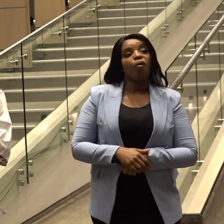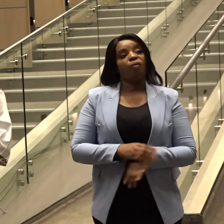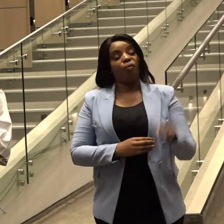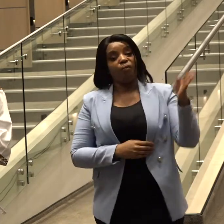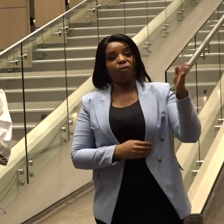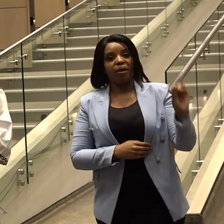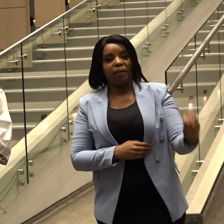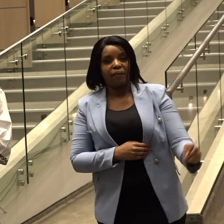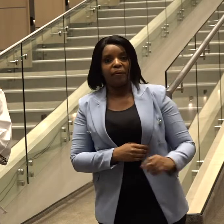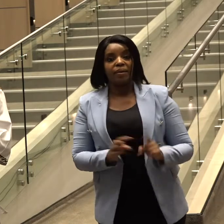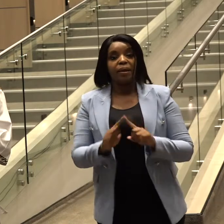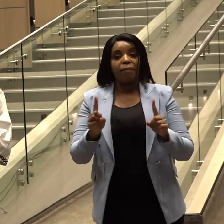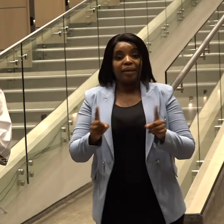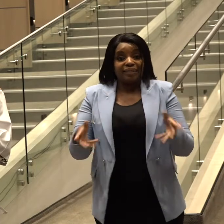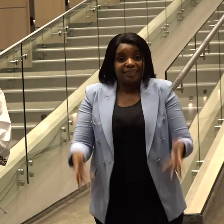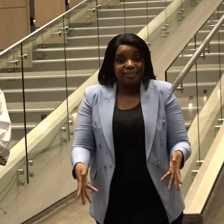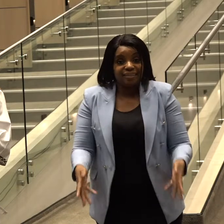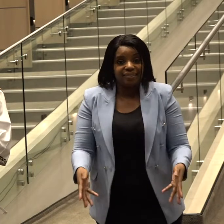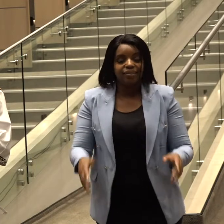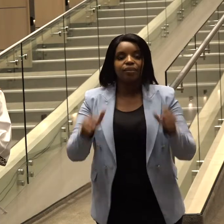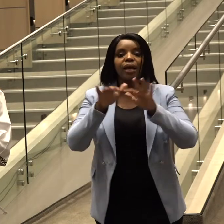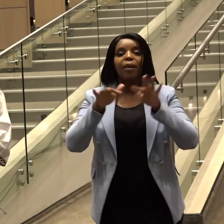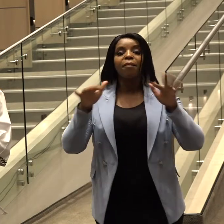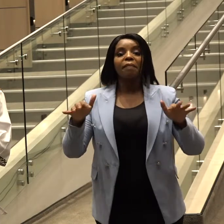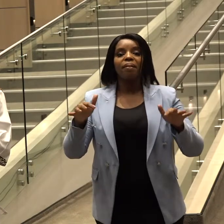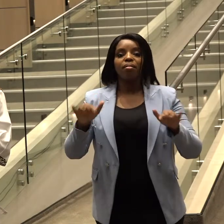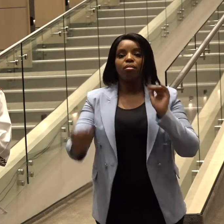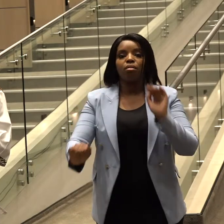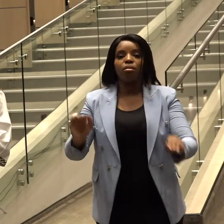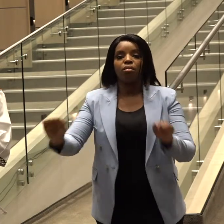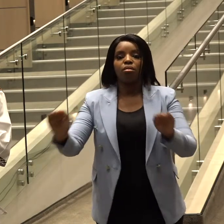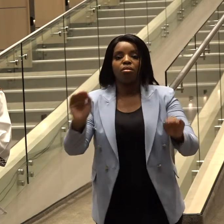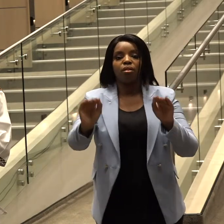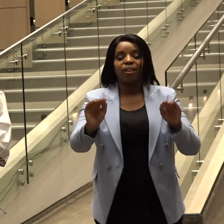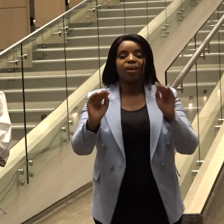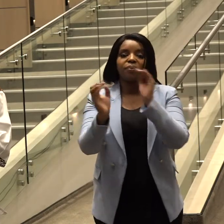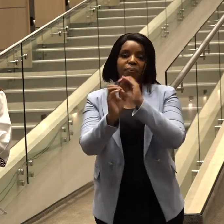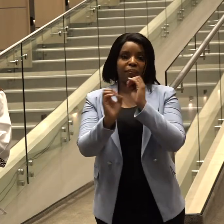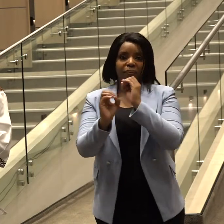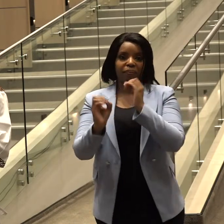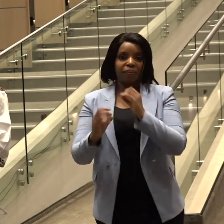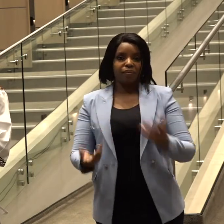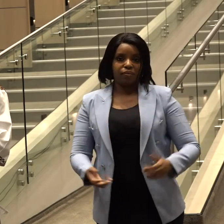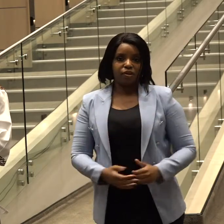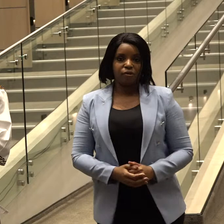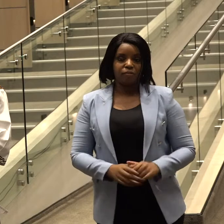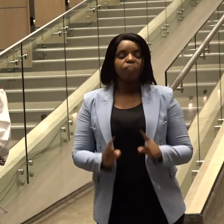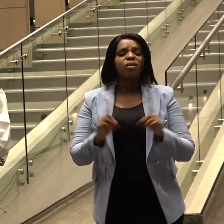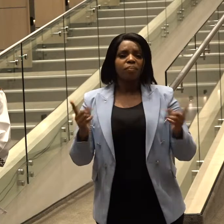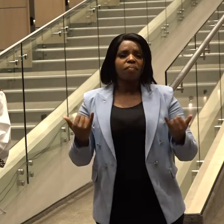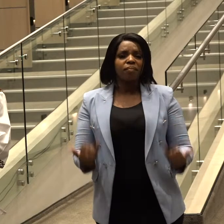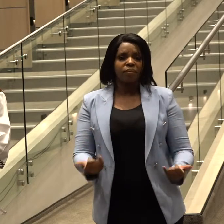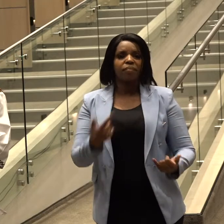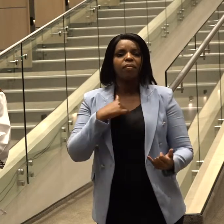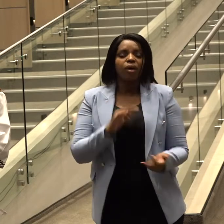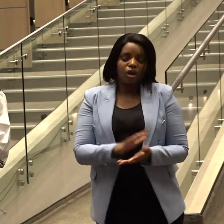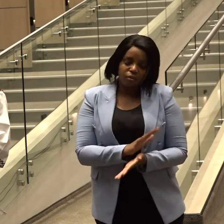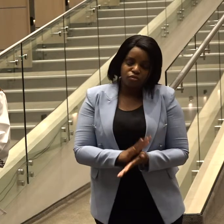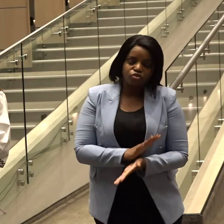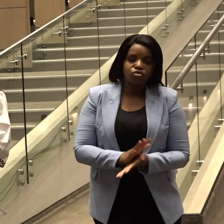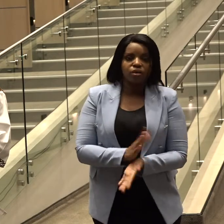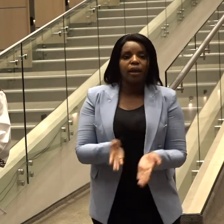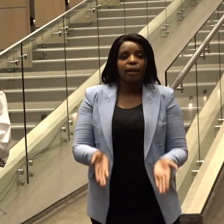level the people were not consulted so I would like to appreciate this